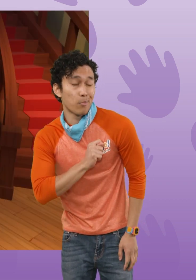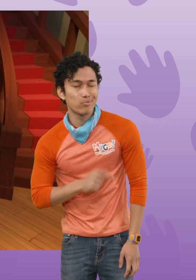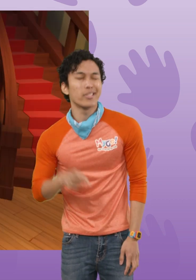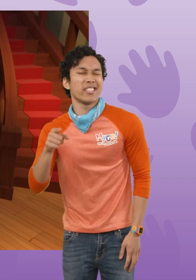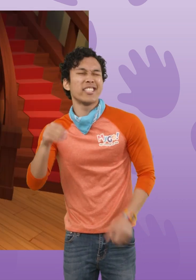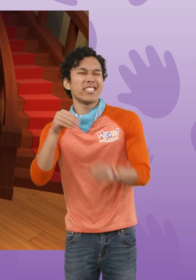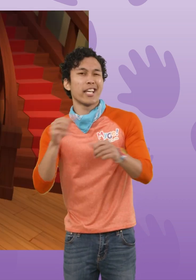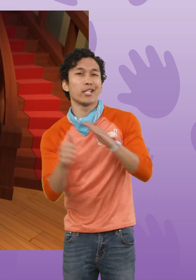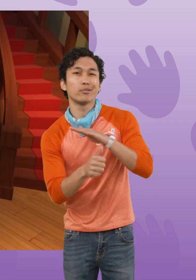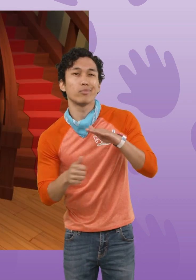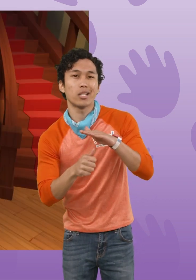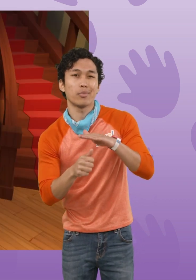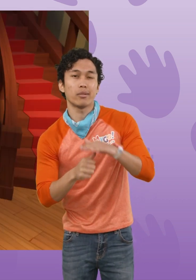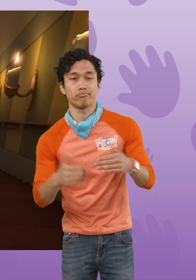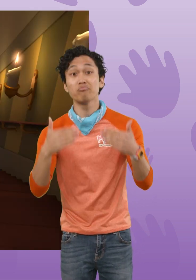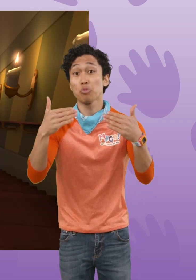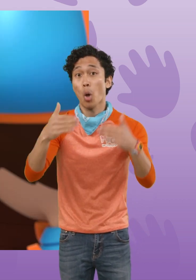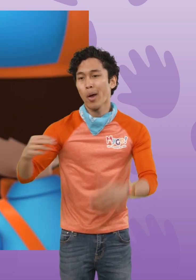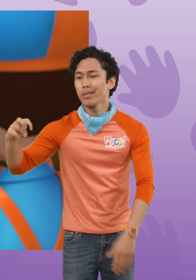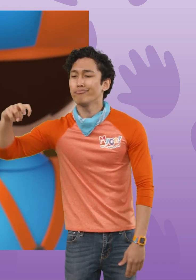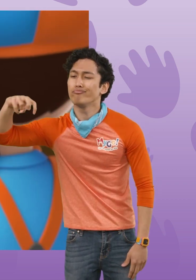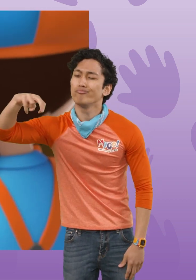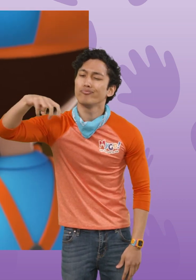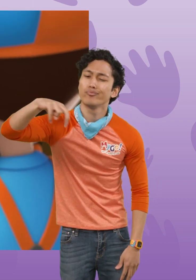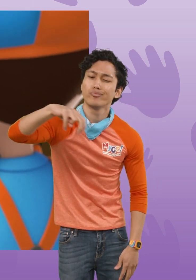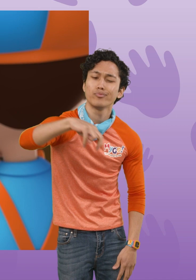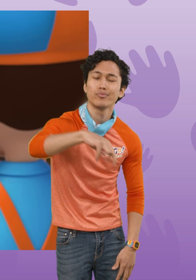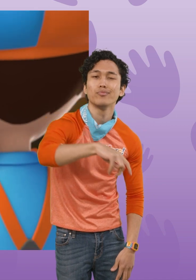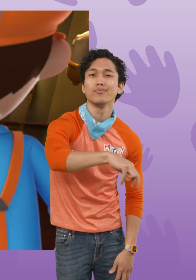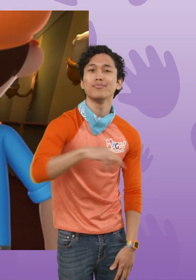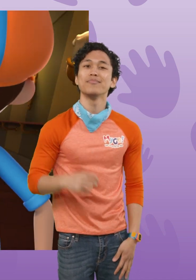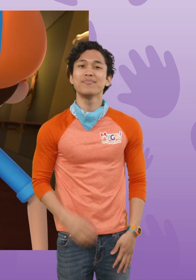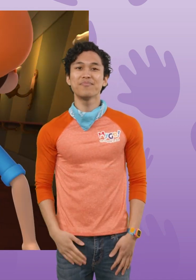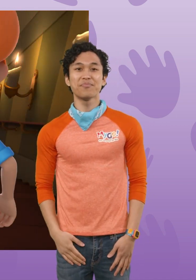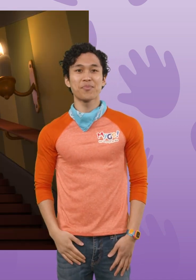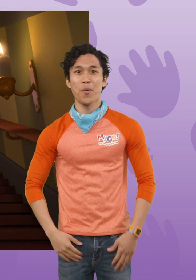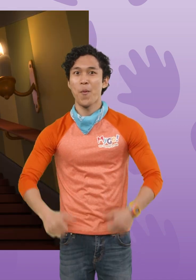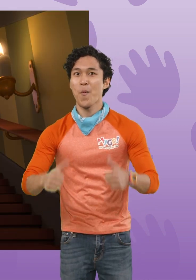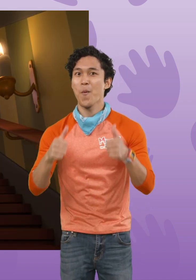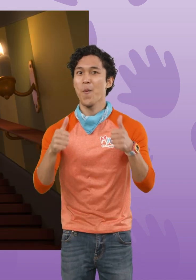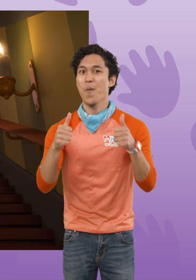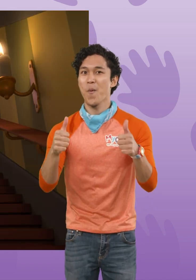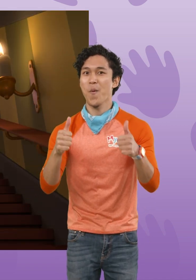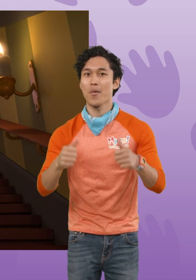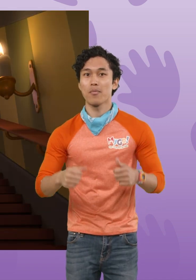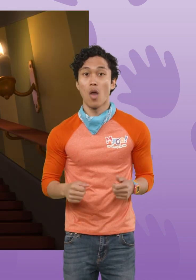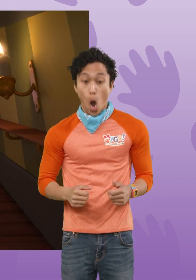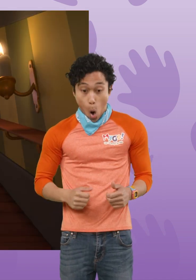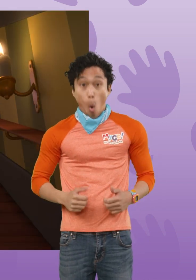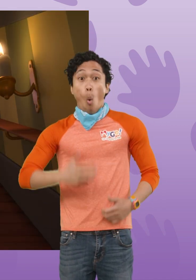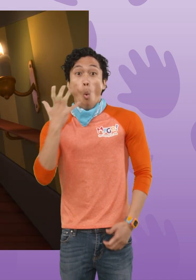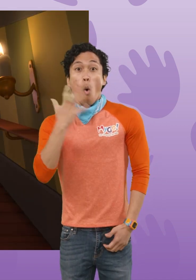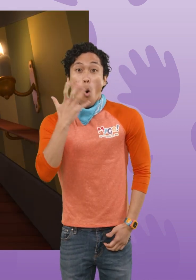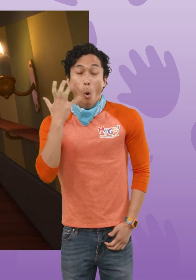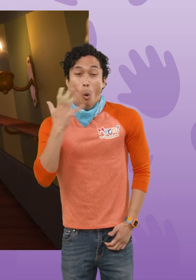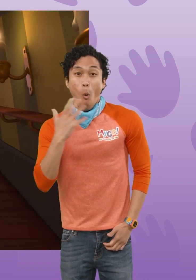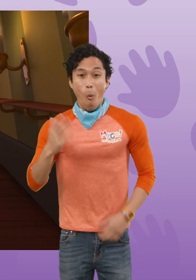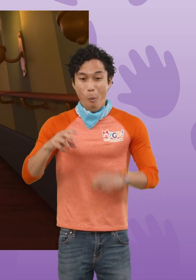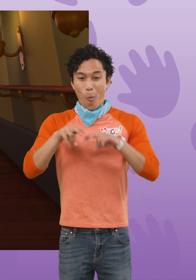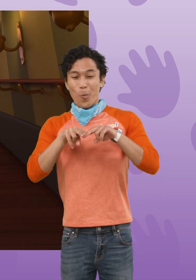He's in the basement. I'd start by taking the stairs. All right.